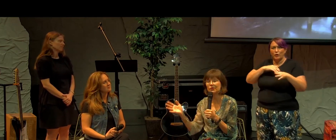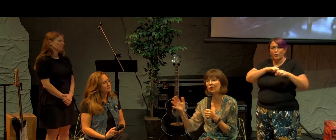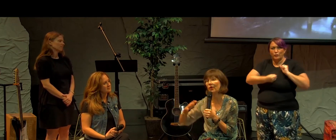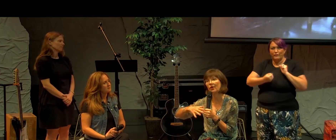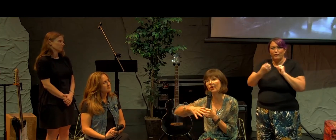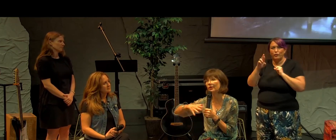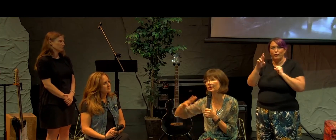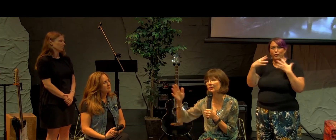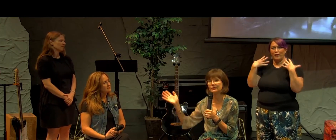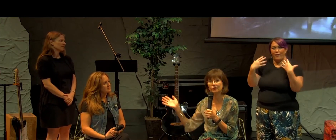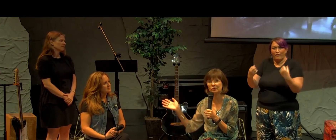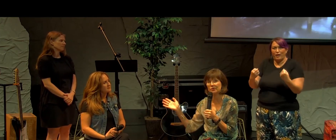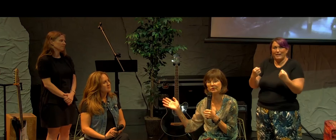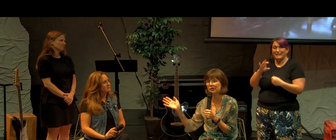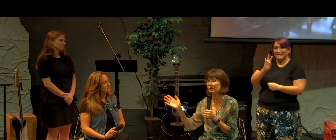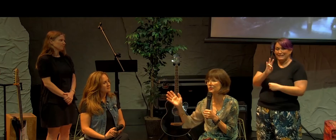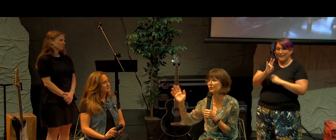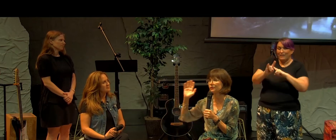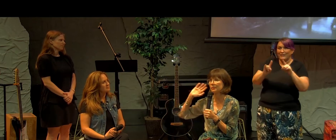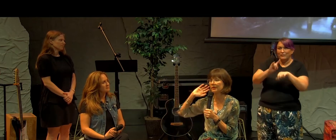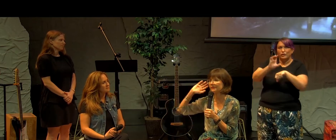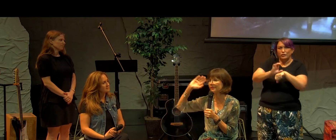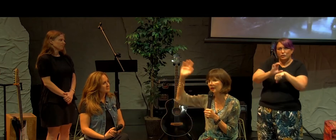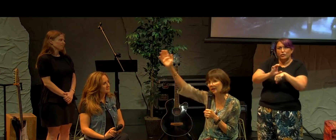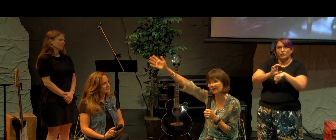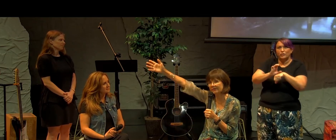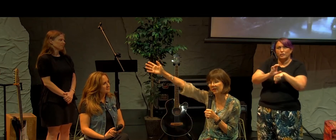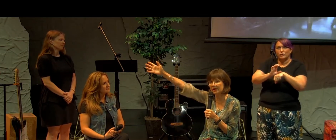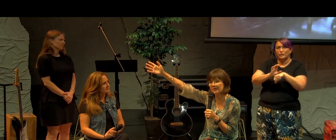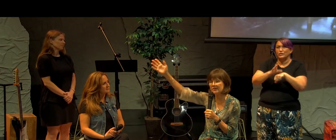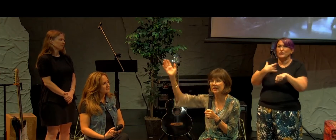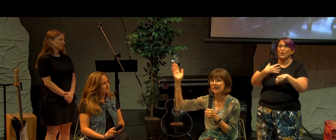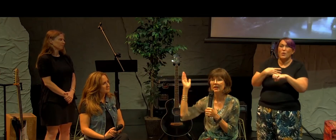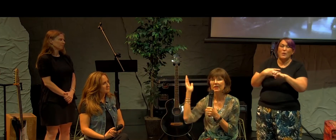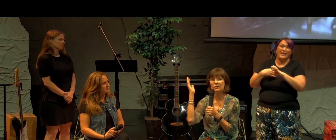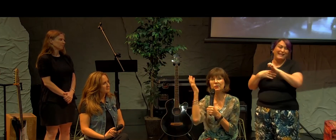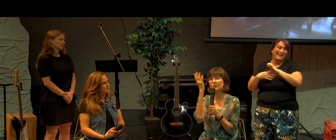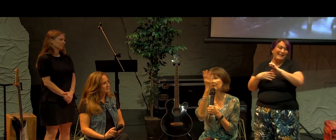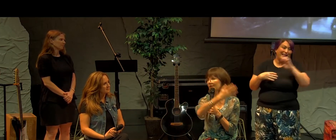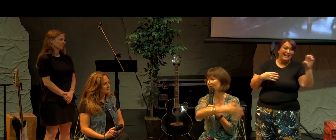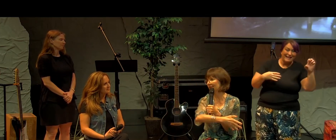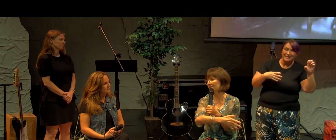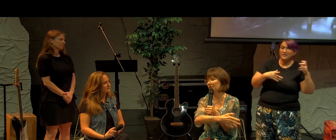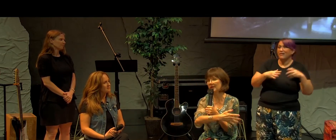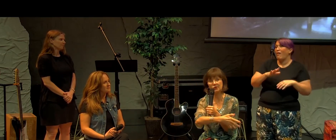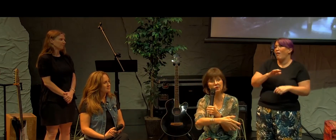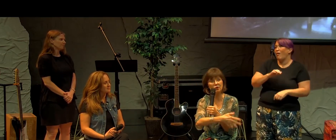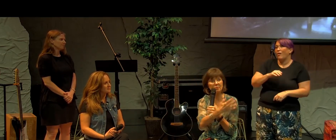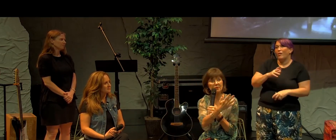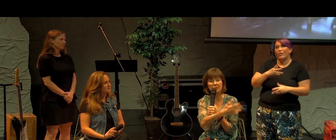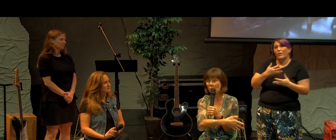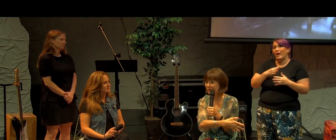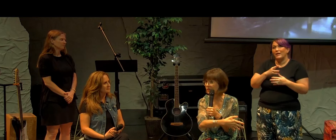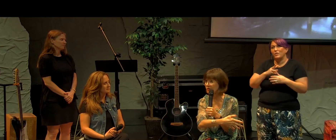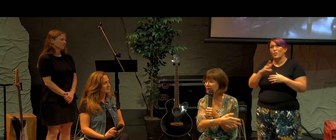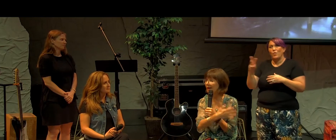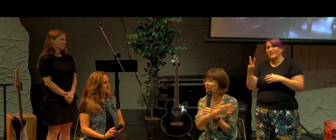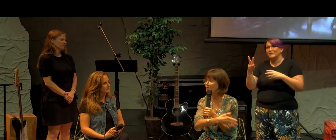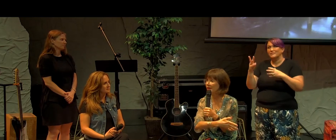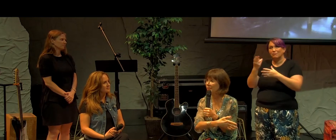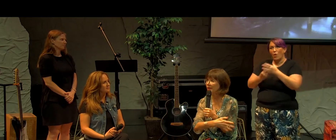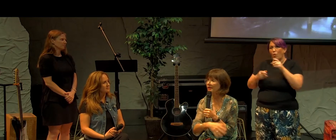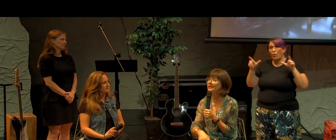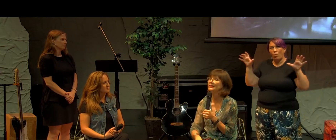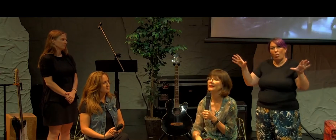churches all across the former Soviet Union. So from the far, far east to the to Eastern Europe, to the western edge